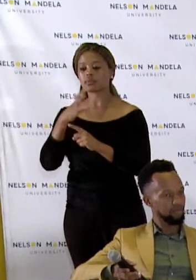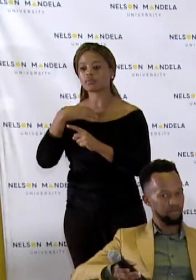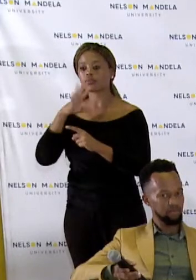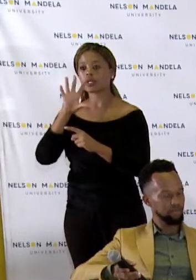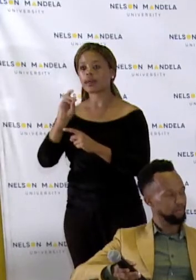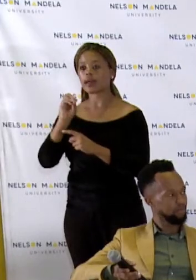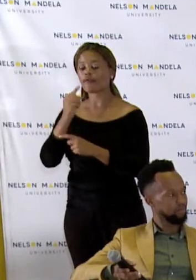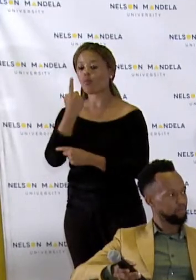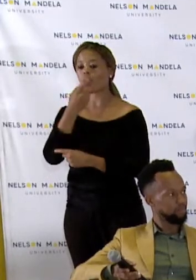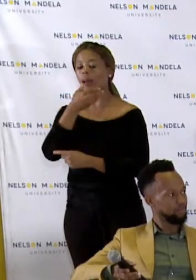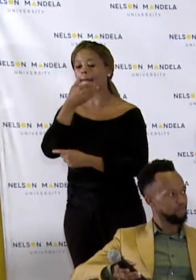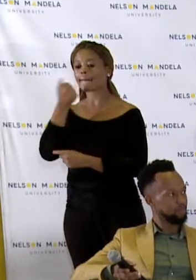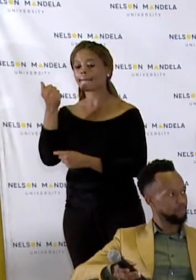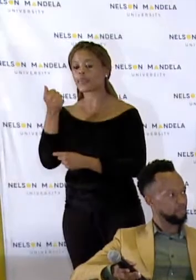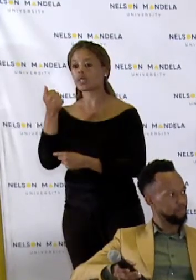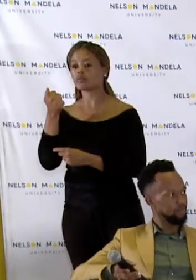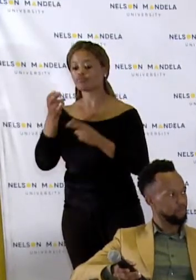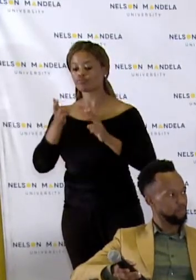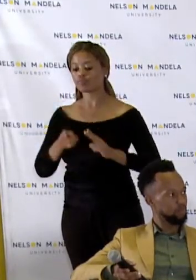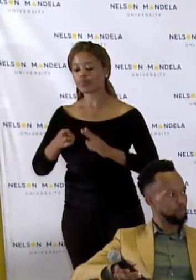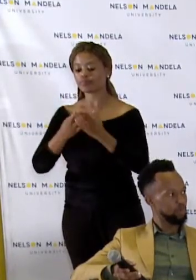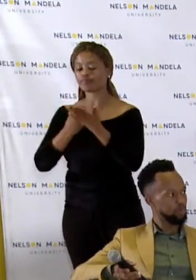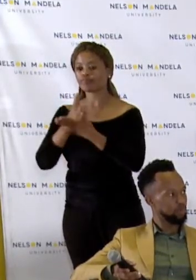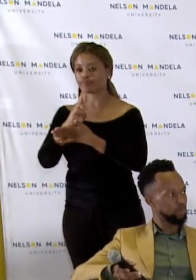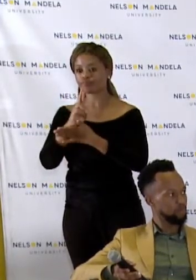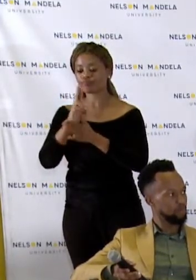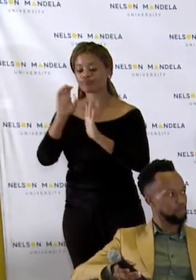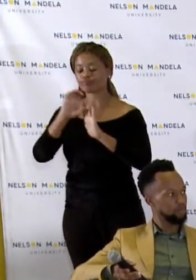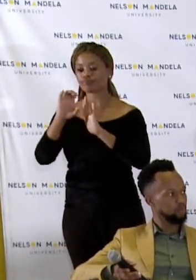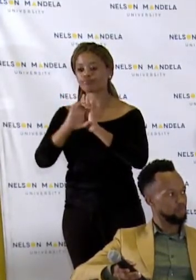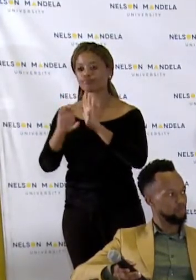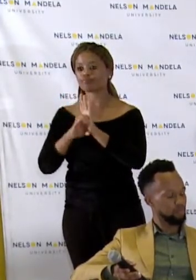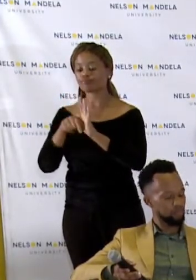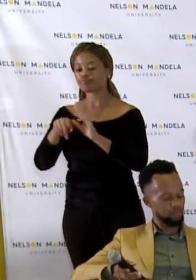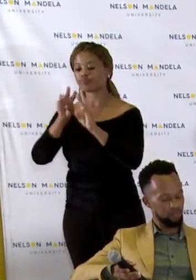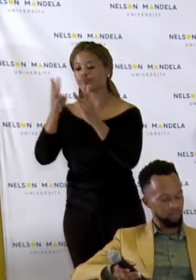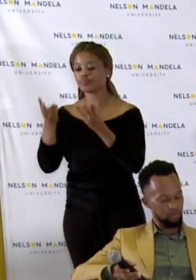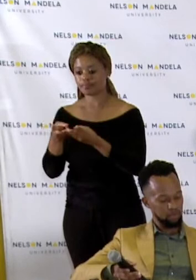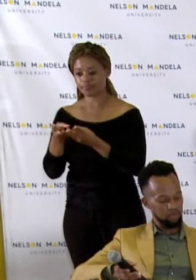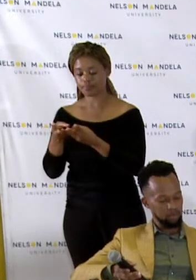the best human rights-driven constitutions in the world.